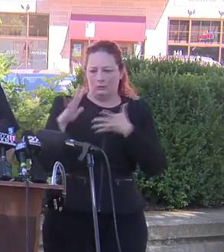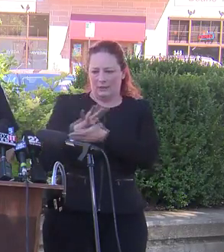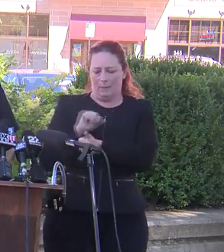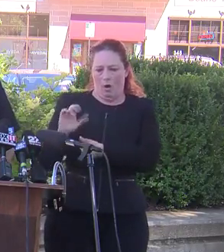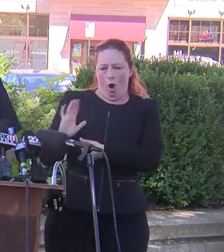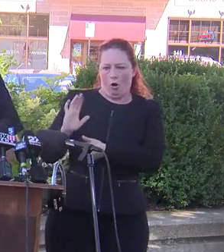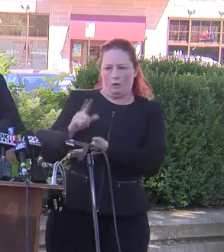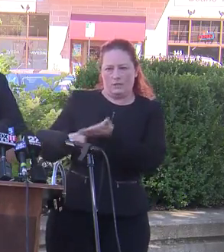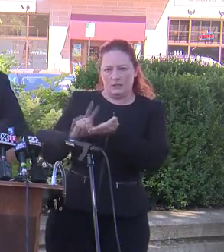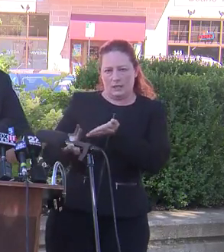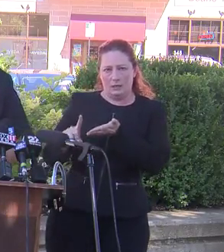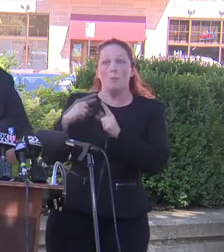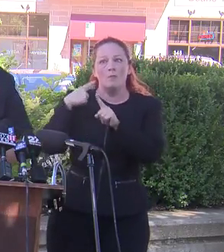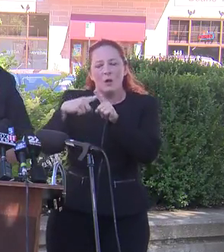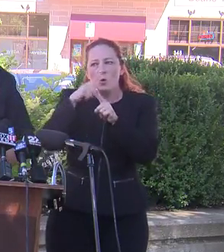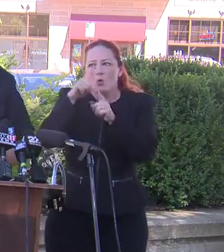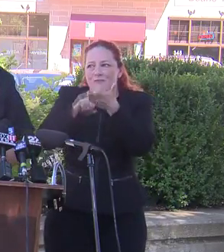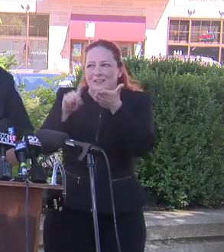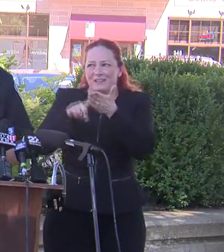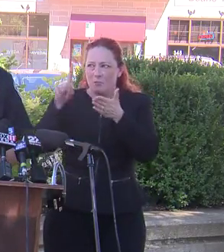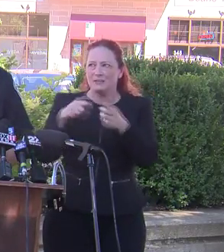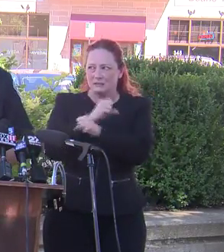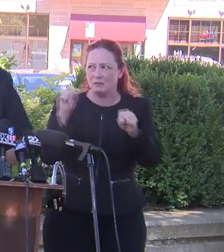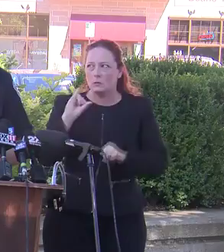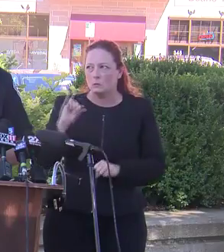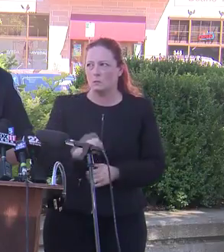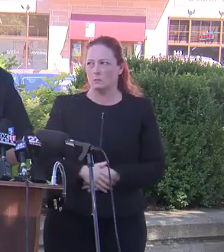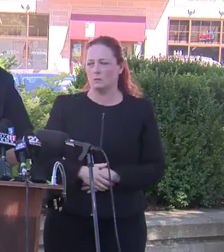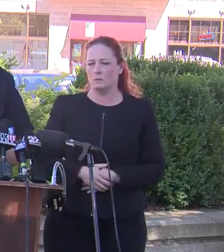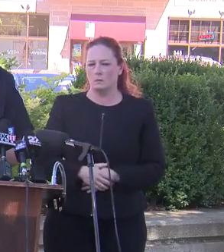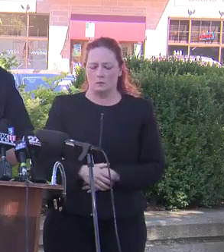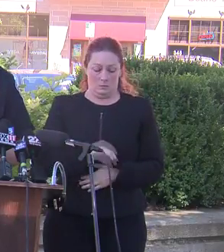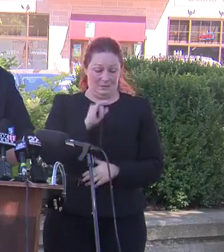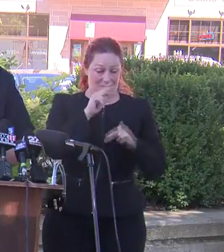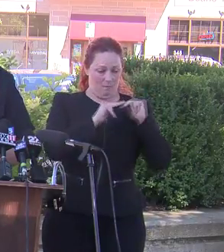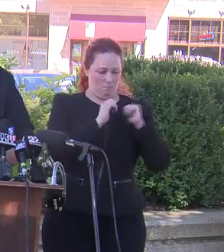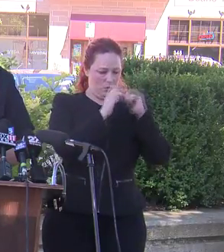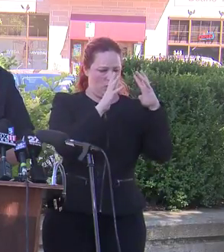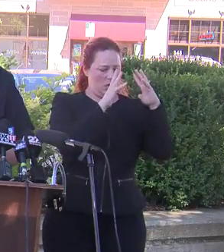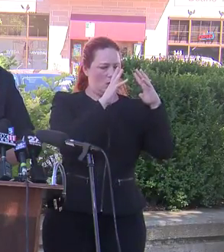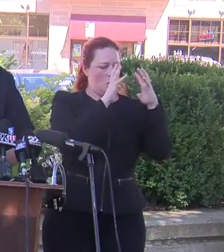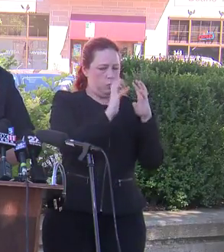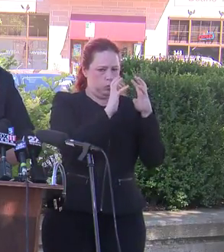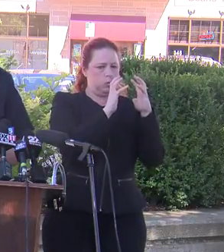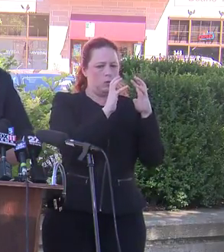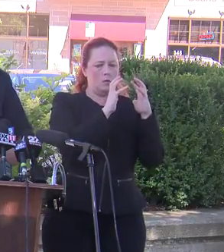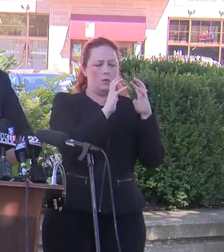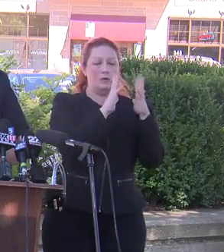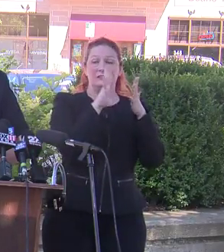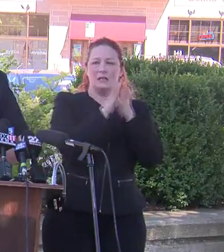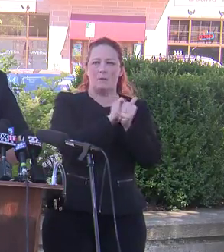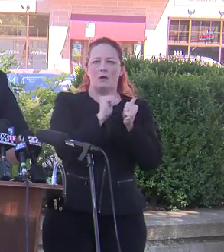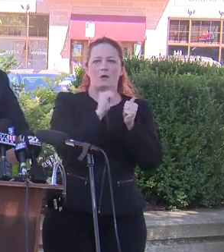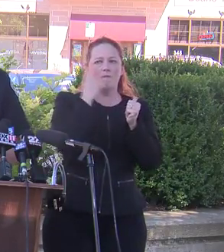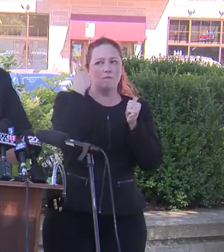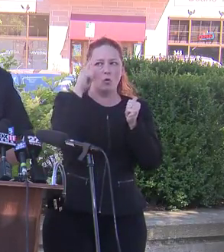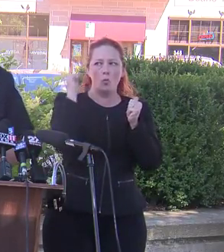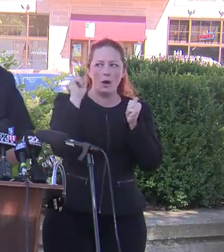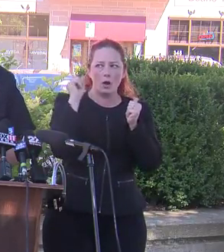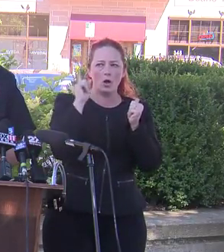safety of our investigators who were working that site. So that was one building. It was determined that the primary damage is to the